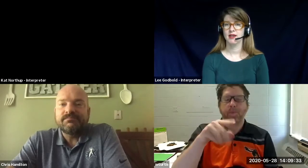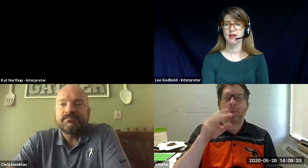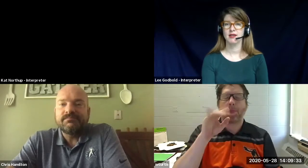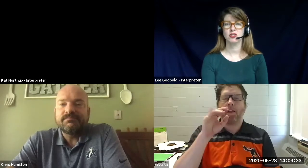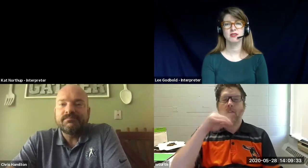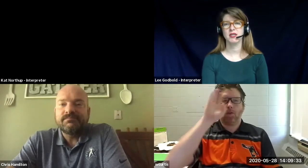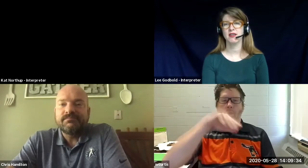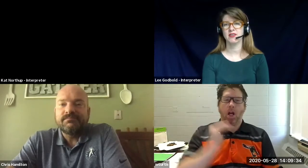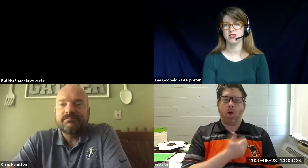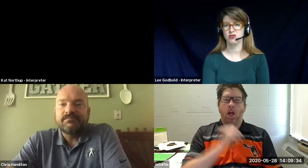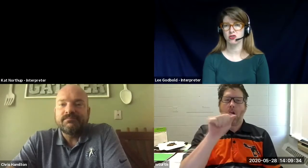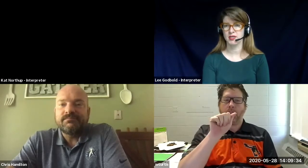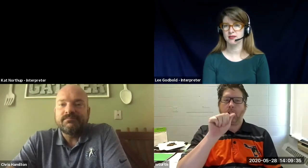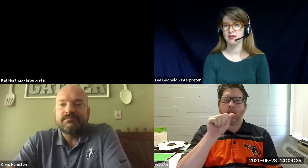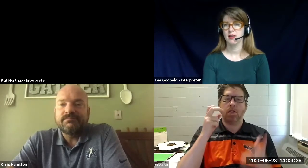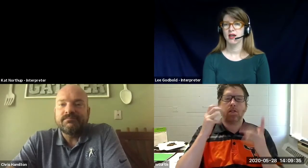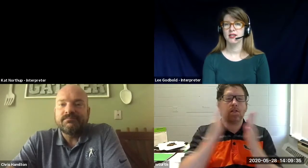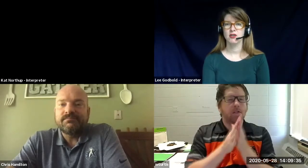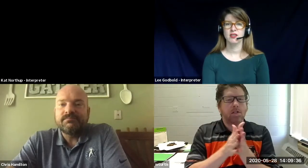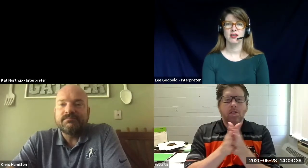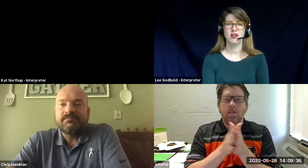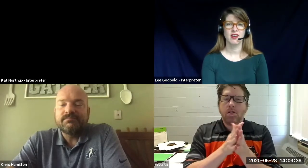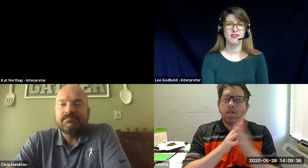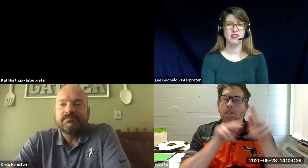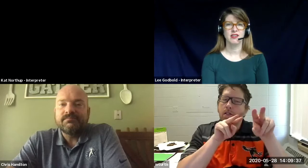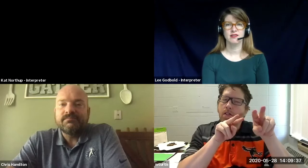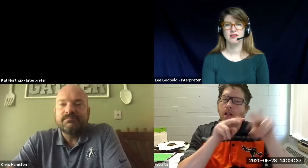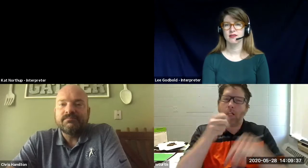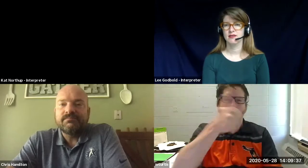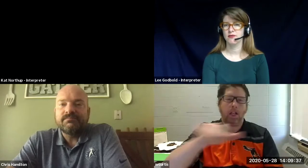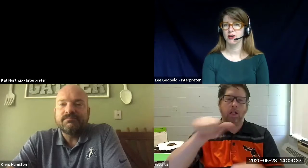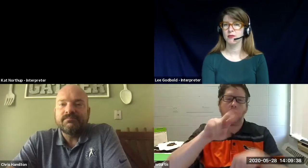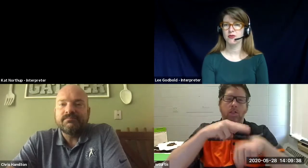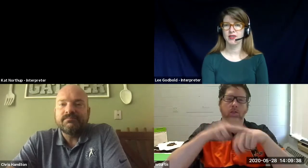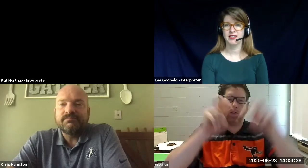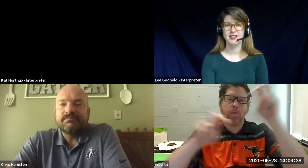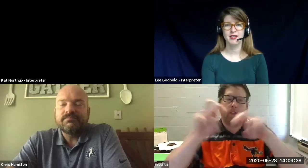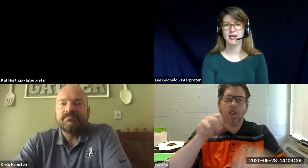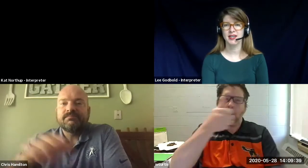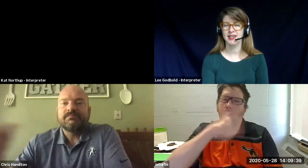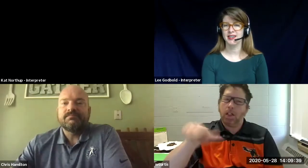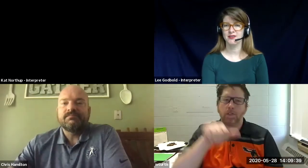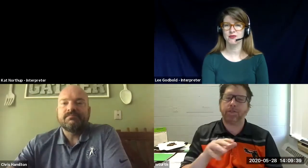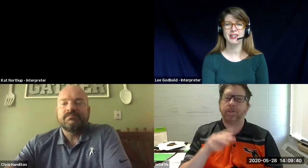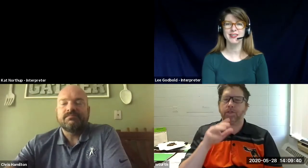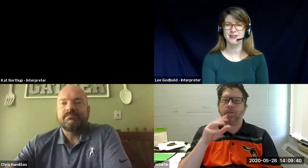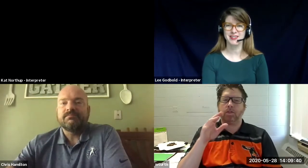I'm just speaking of national tournaments. I know that our athletes are very motivated, keeping an eye out for any of those